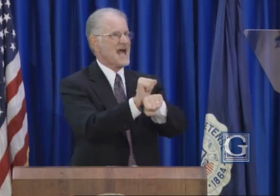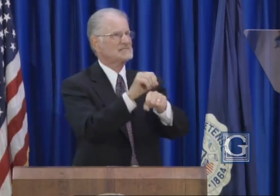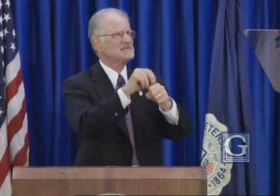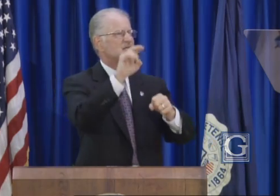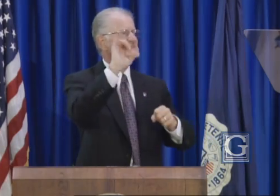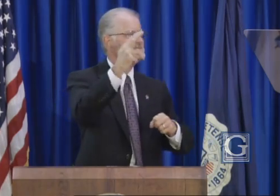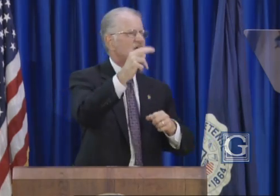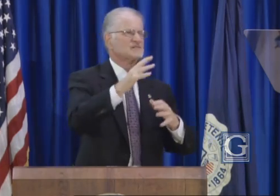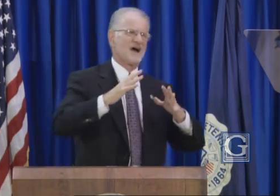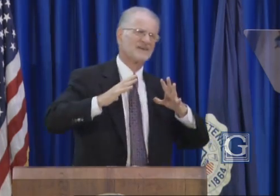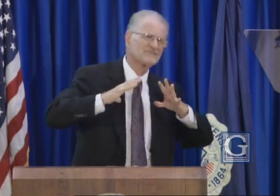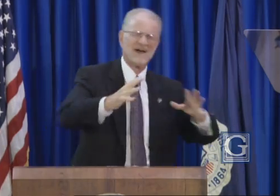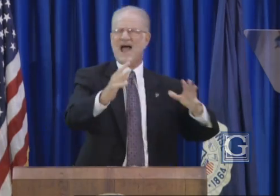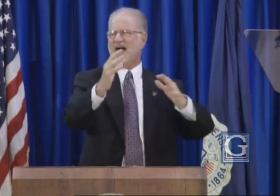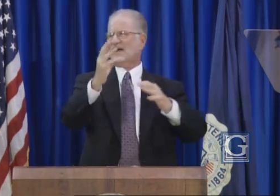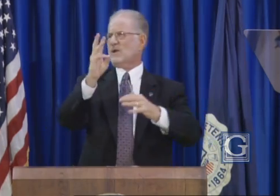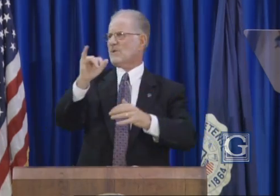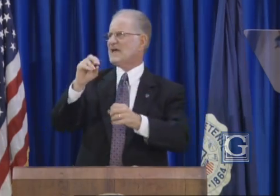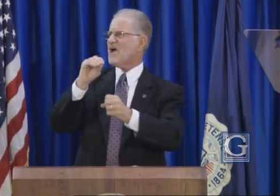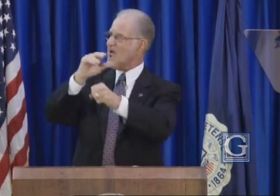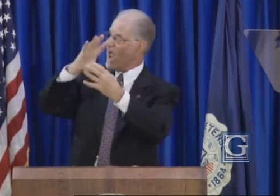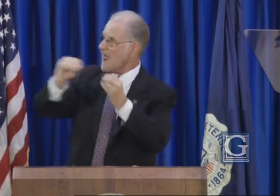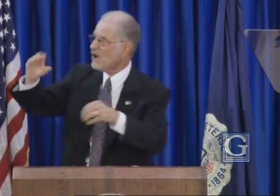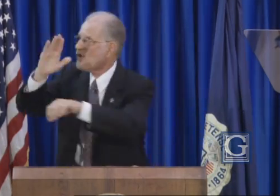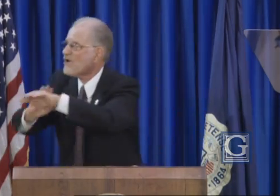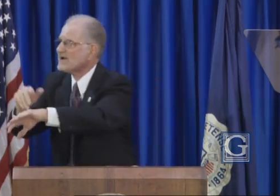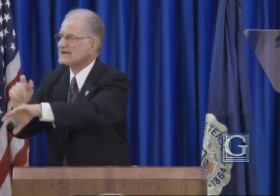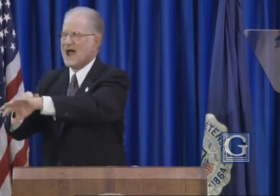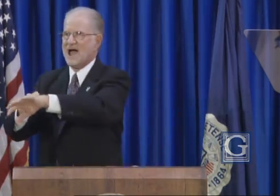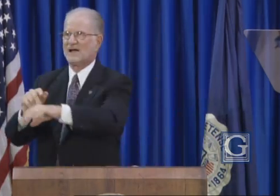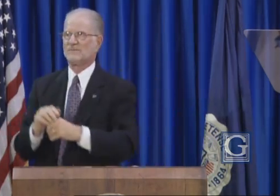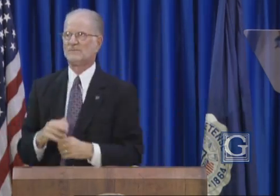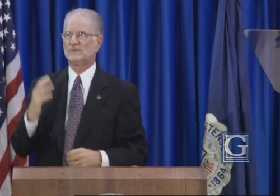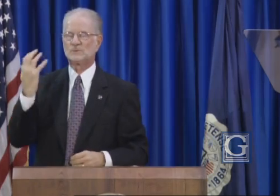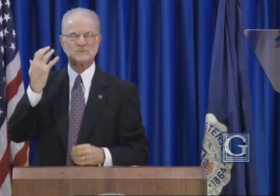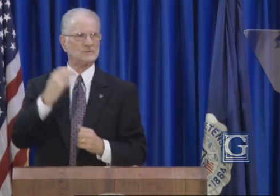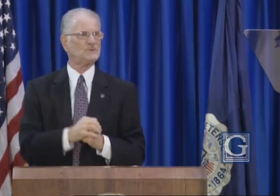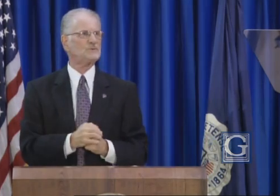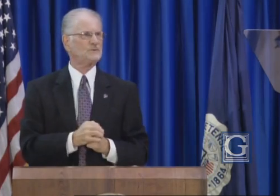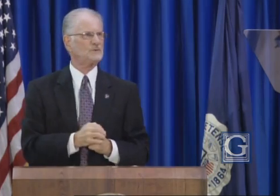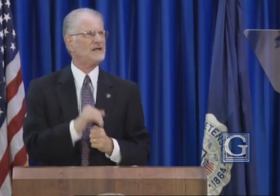this task in such a fine way and doing so on time.